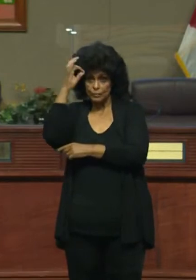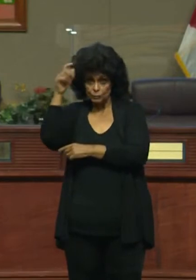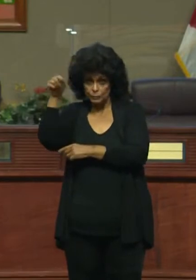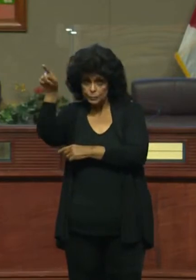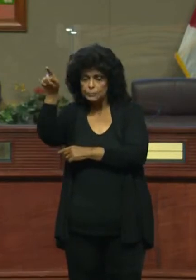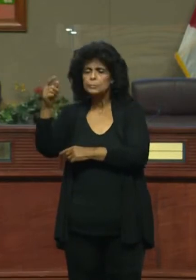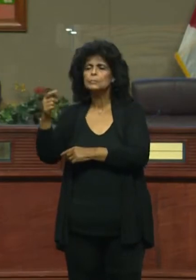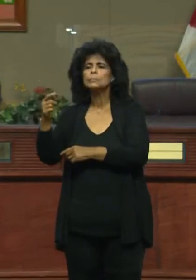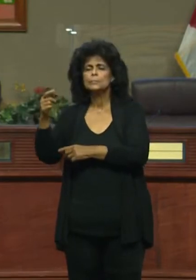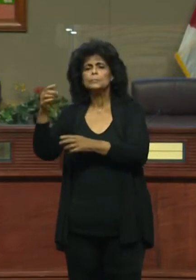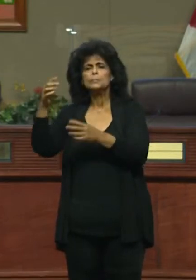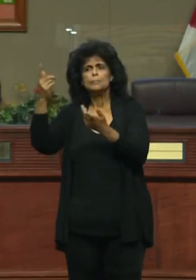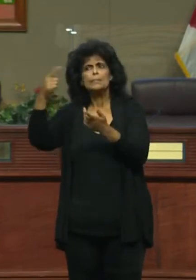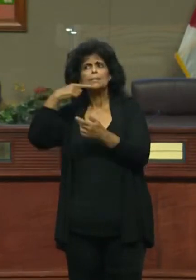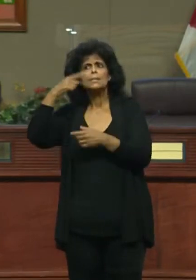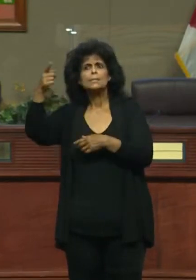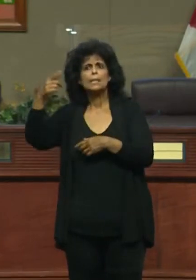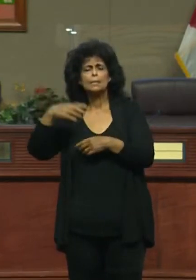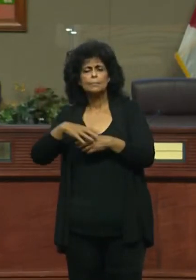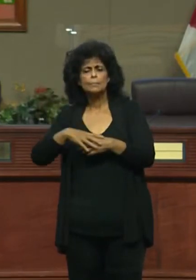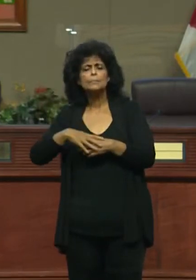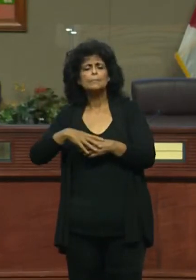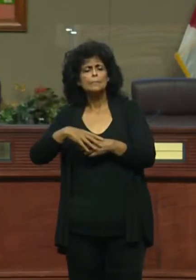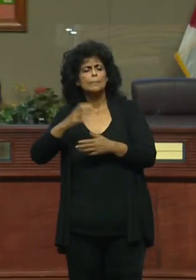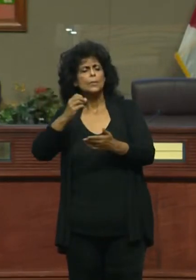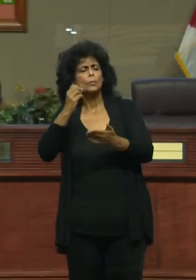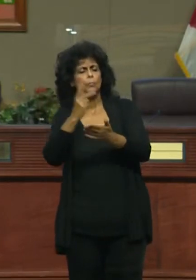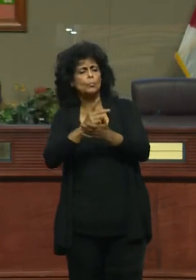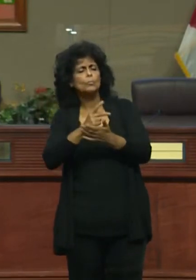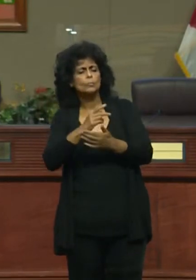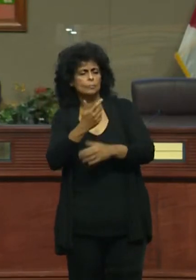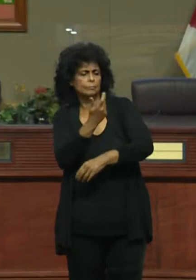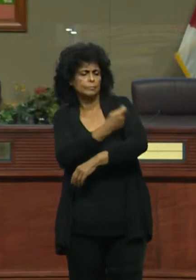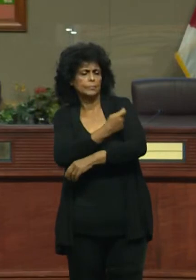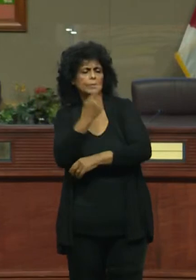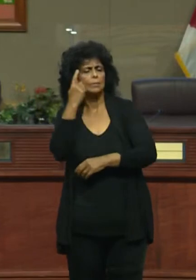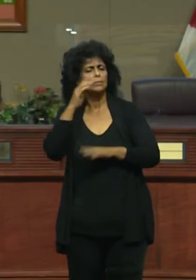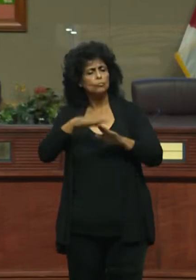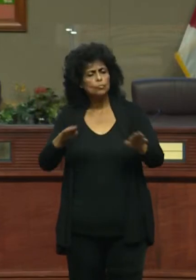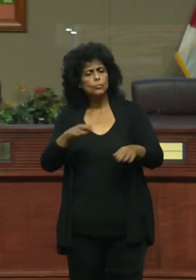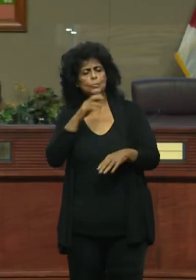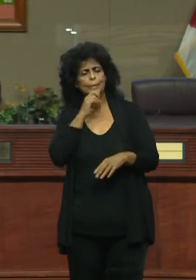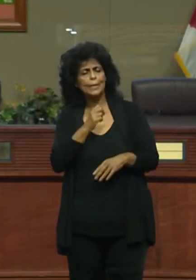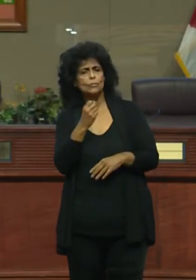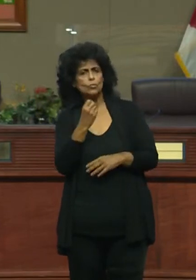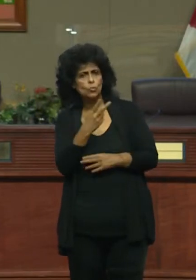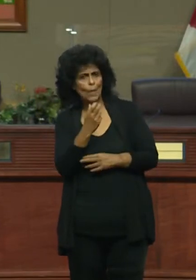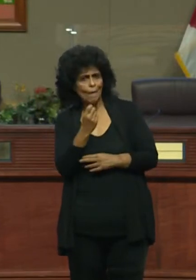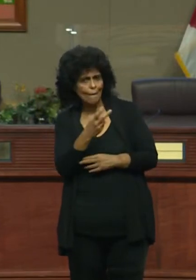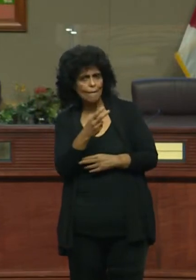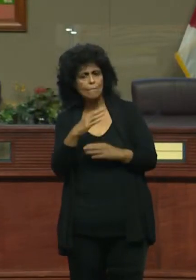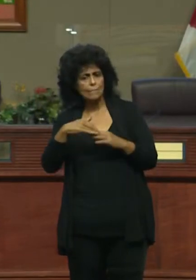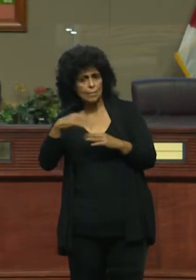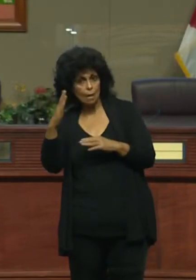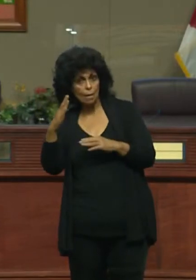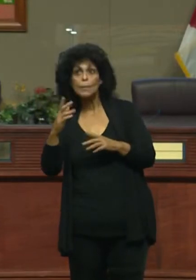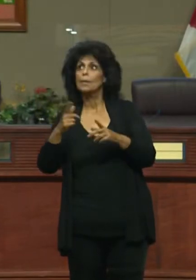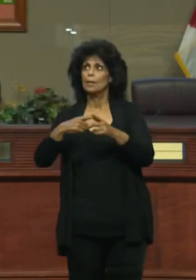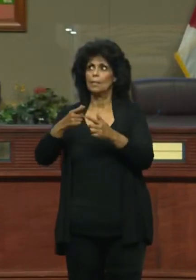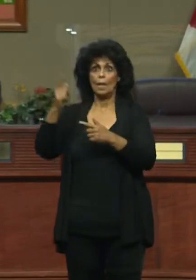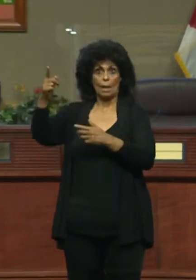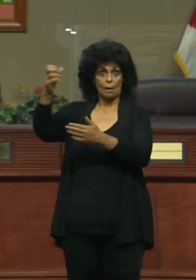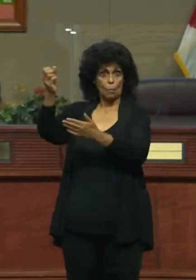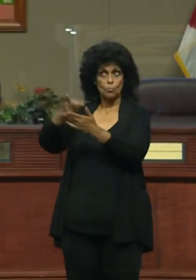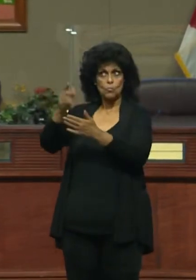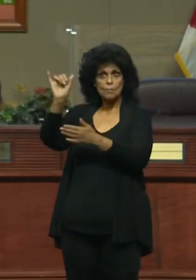of vaccine for children 12 and older, that will add another demographic to the mix.